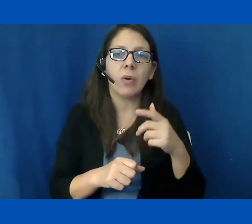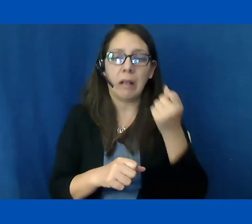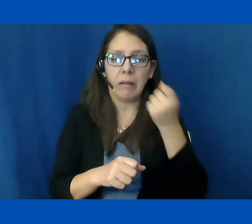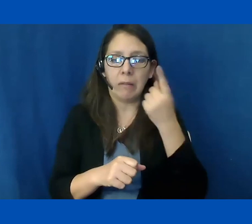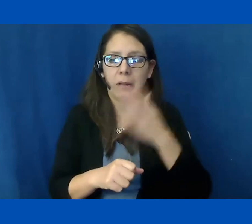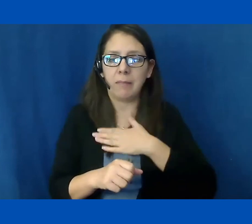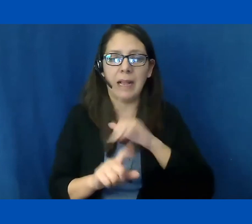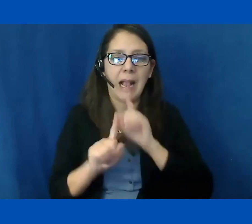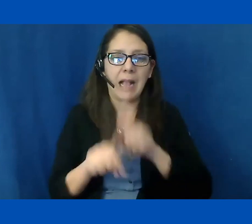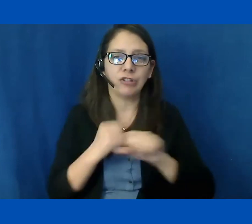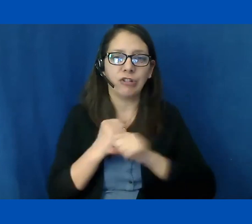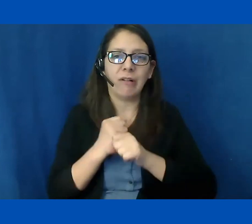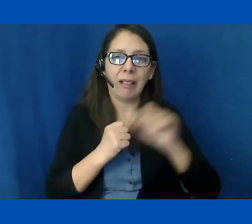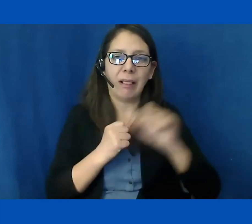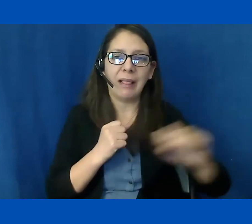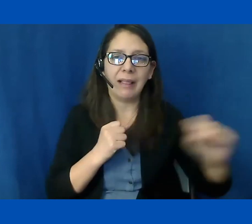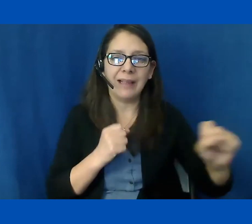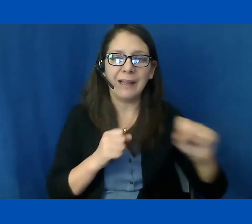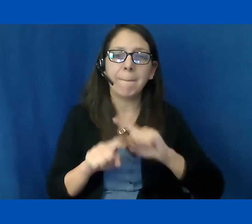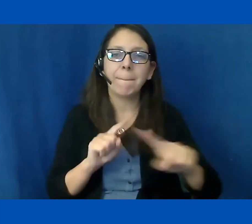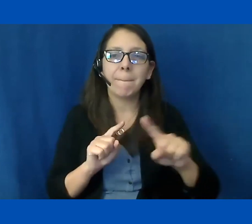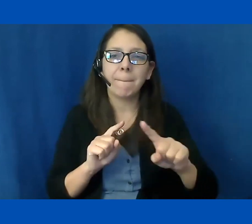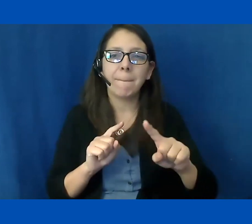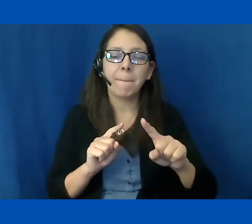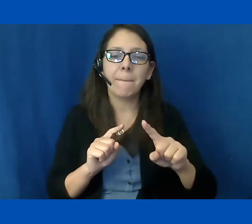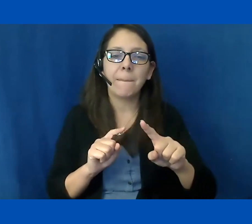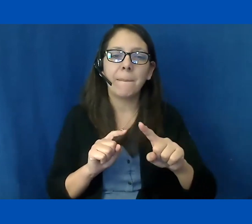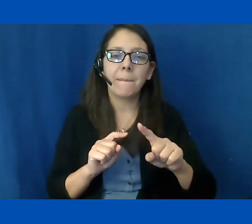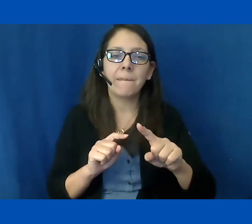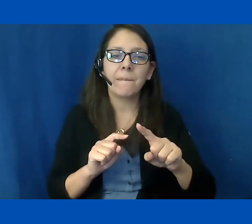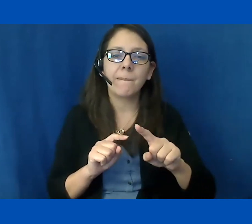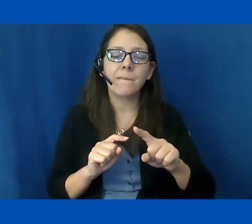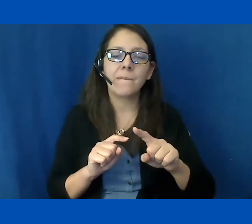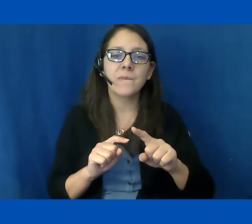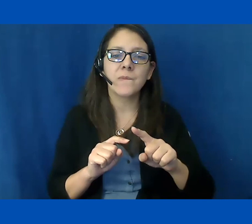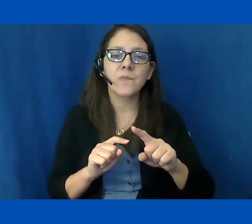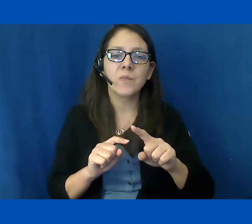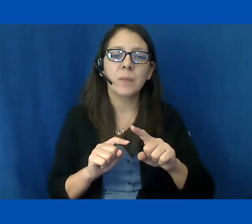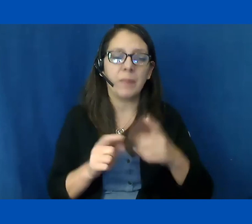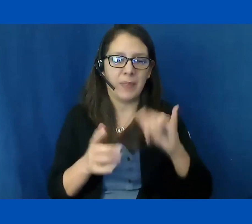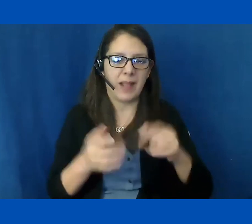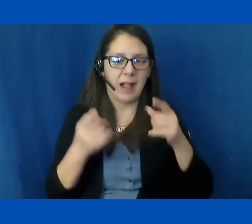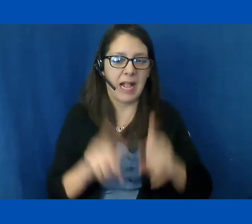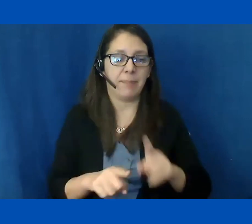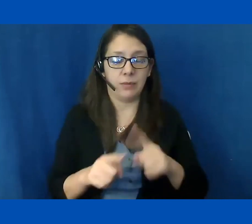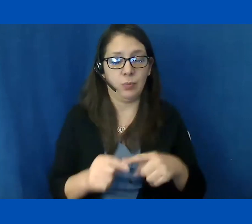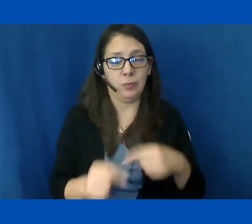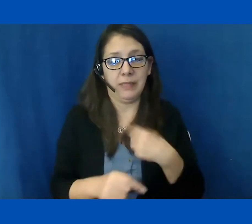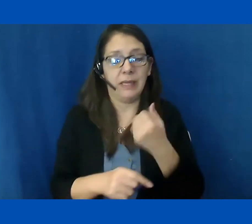if hopefully it made sense, but but yeah, that's literally just happened to me a few weeks ago. So